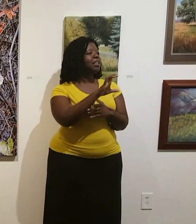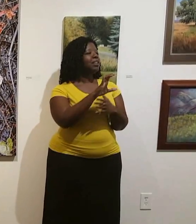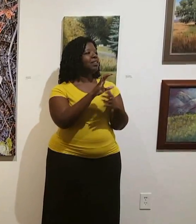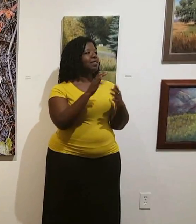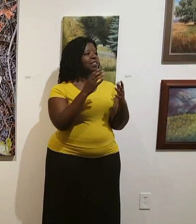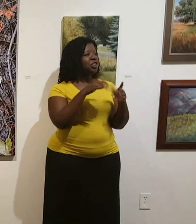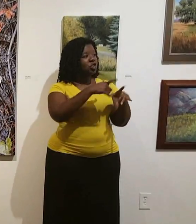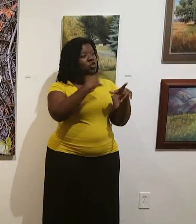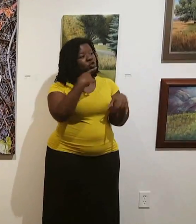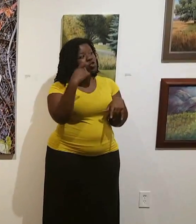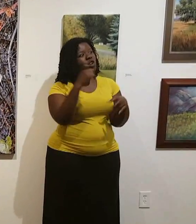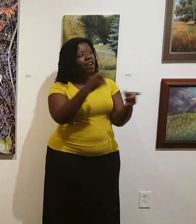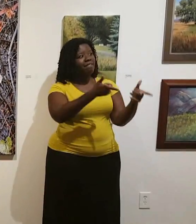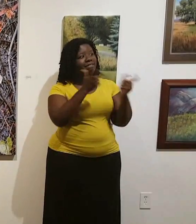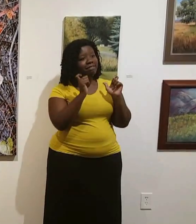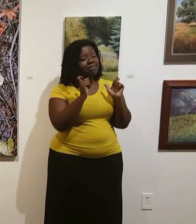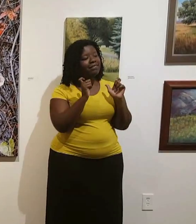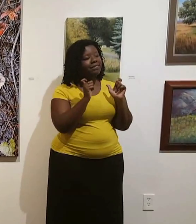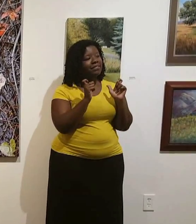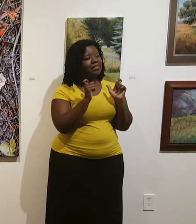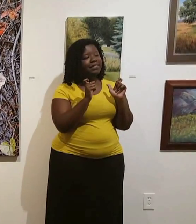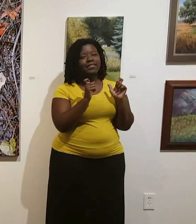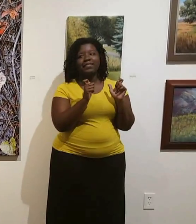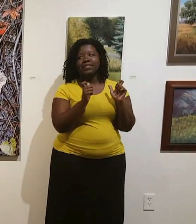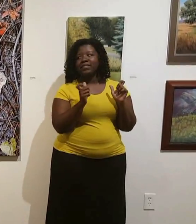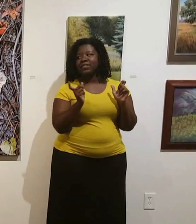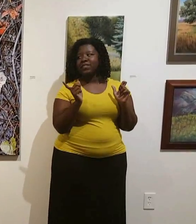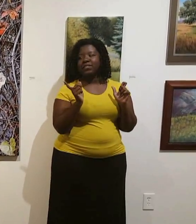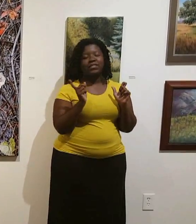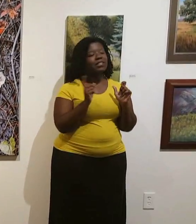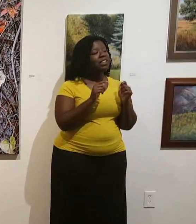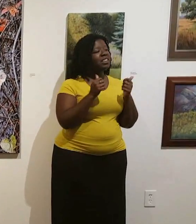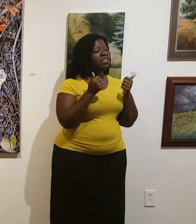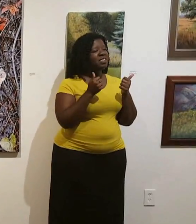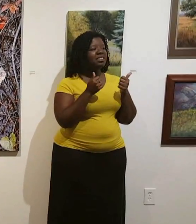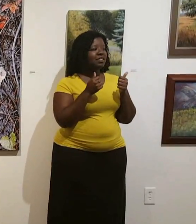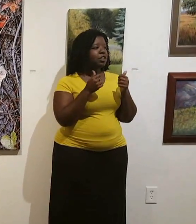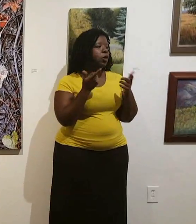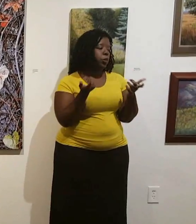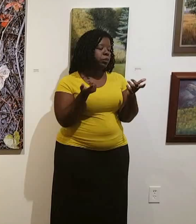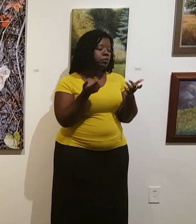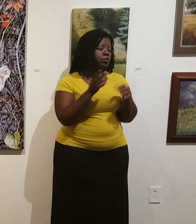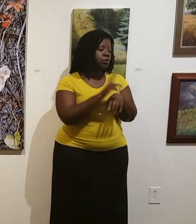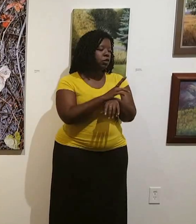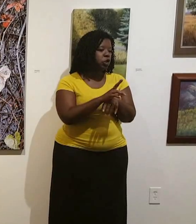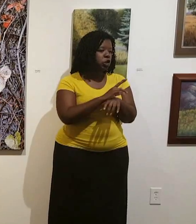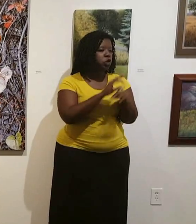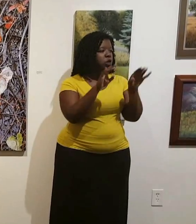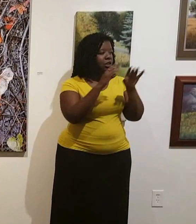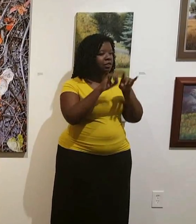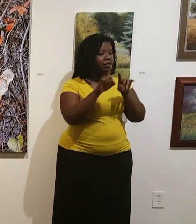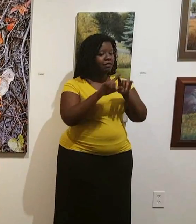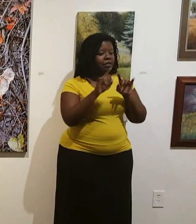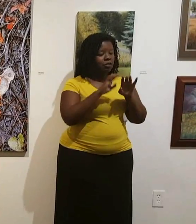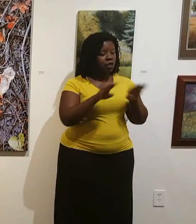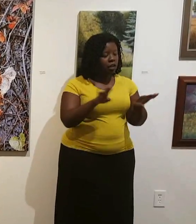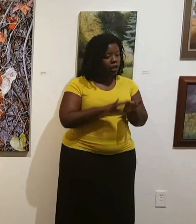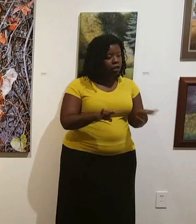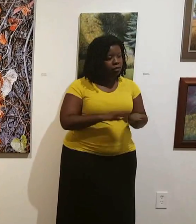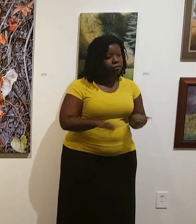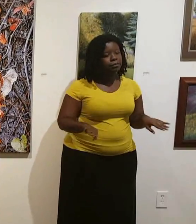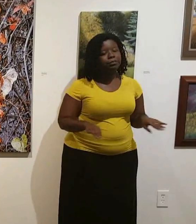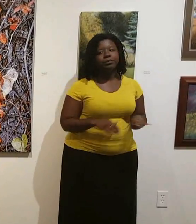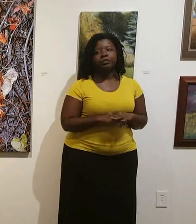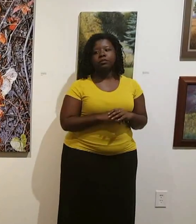I had in oils, which I started with in school, this kind of just developed as a way